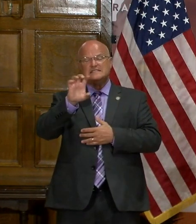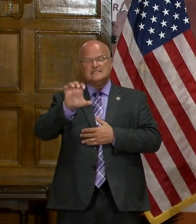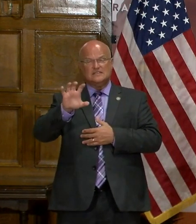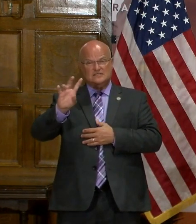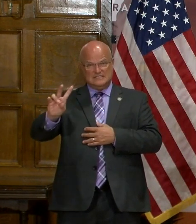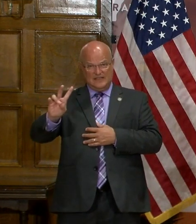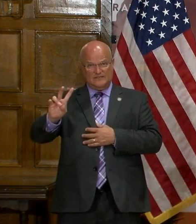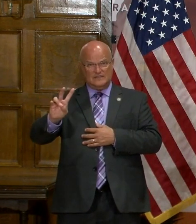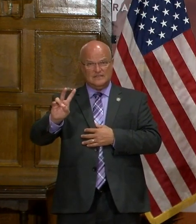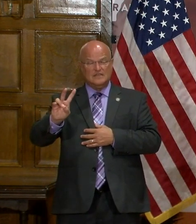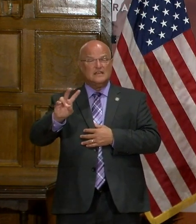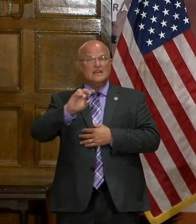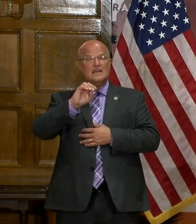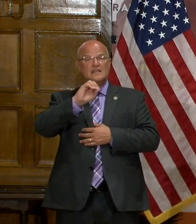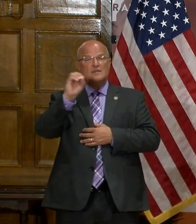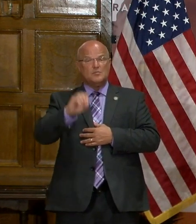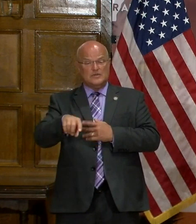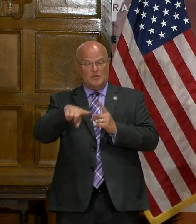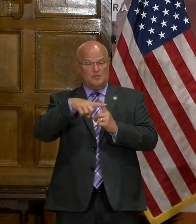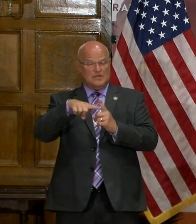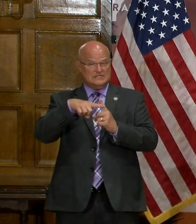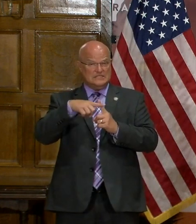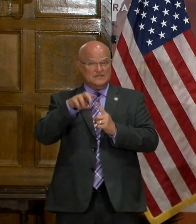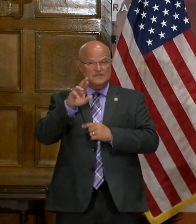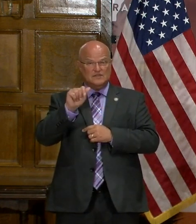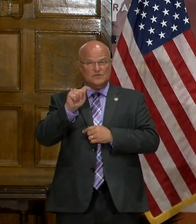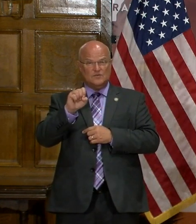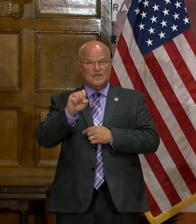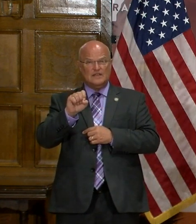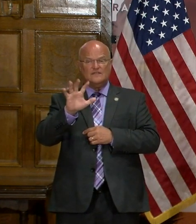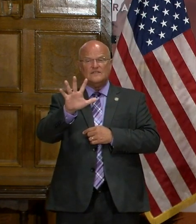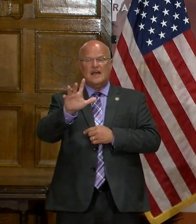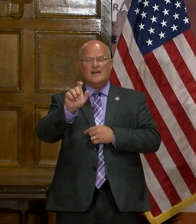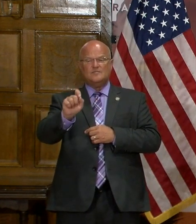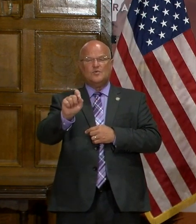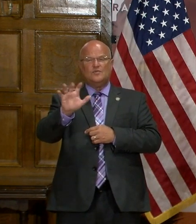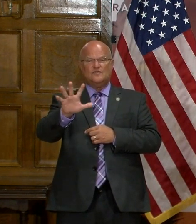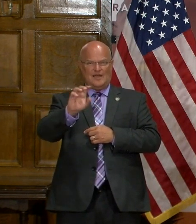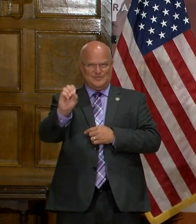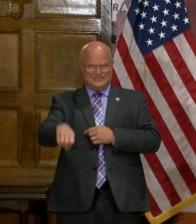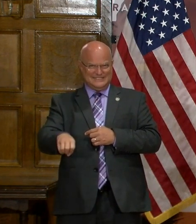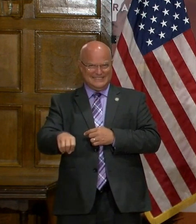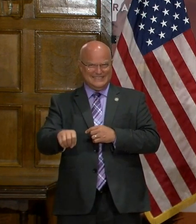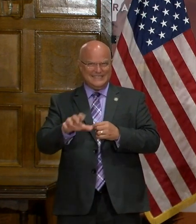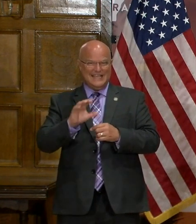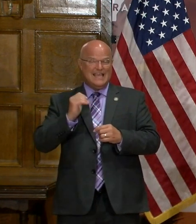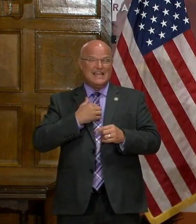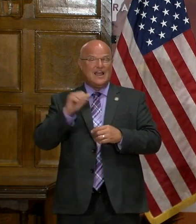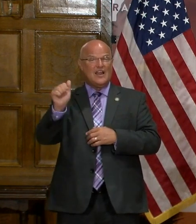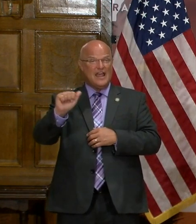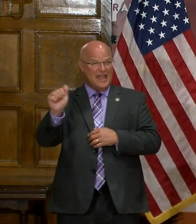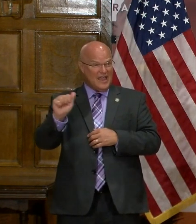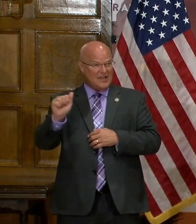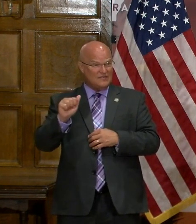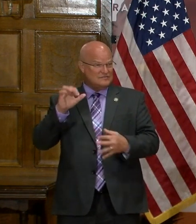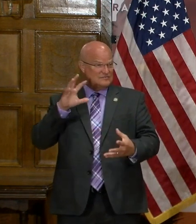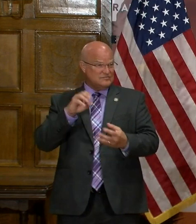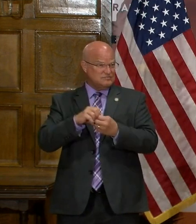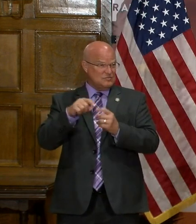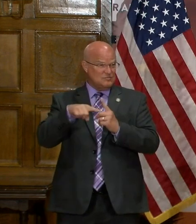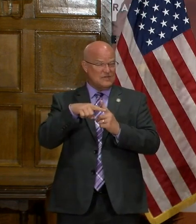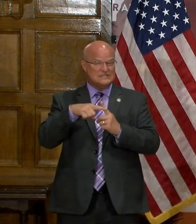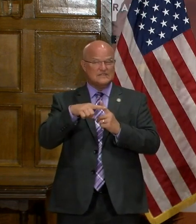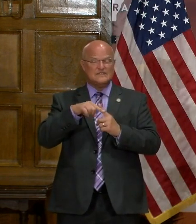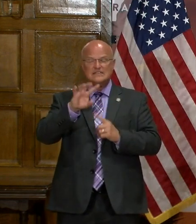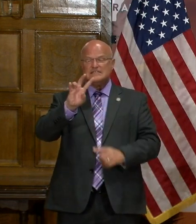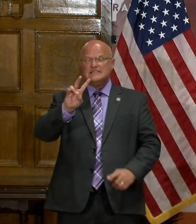5,670. The percent positivity for that group of tests was 5.5%. and our average cumulative